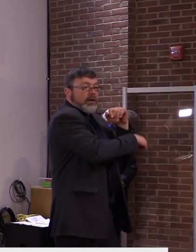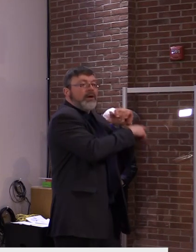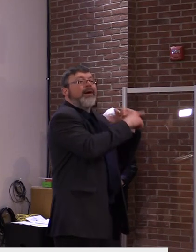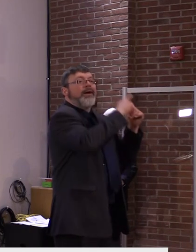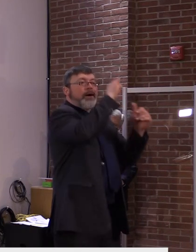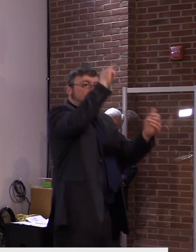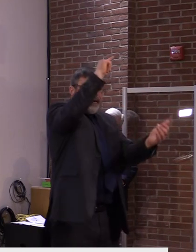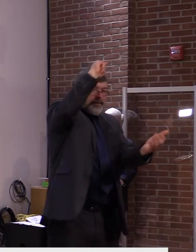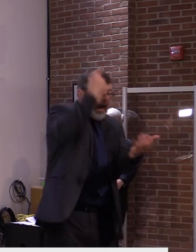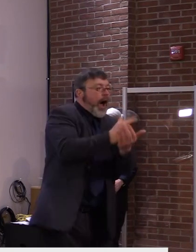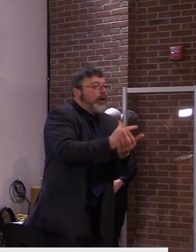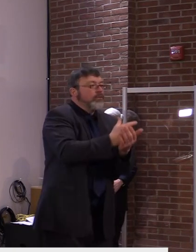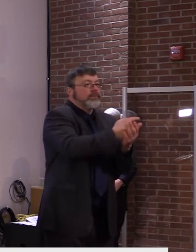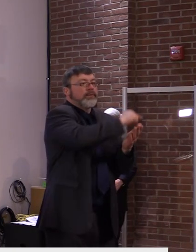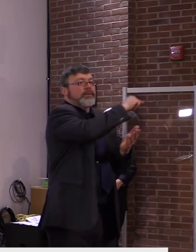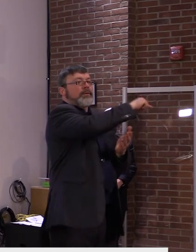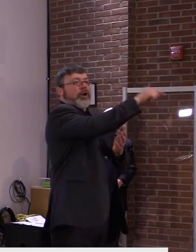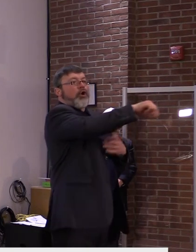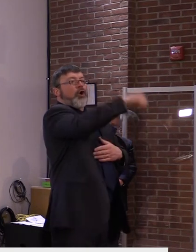our Constitution.